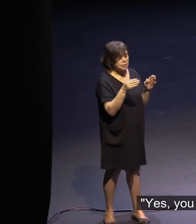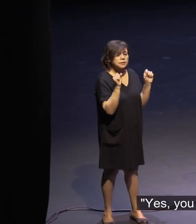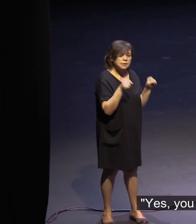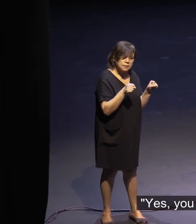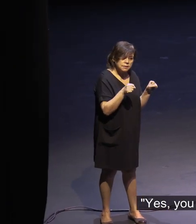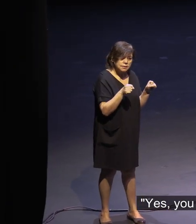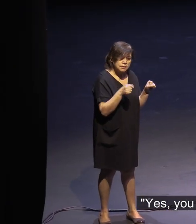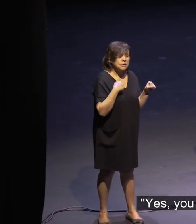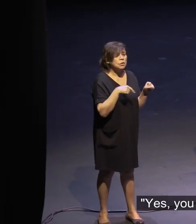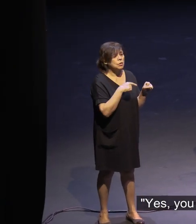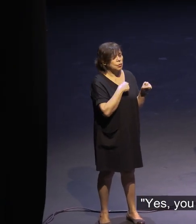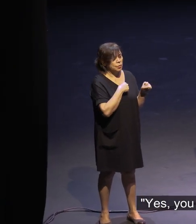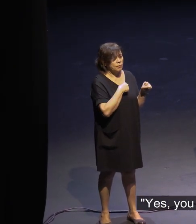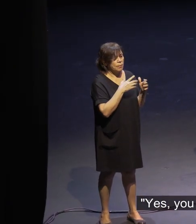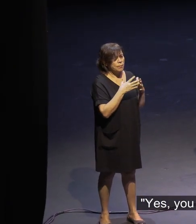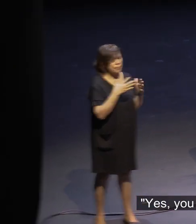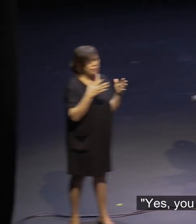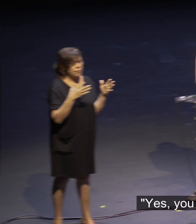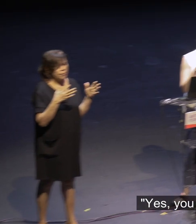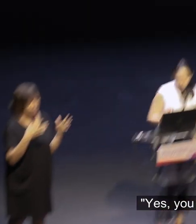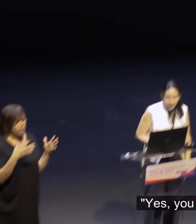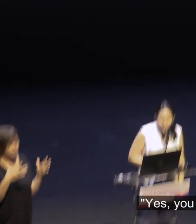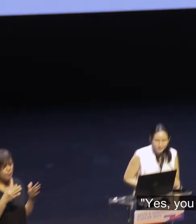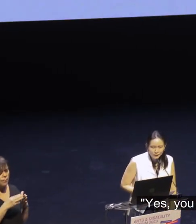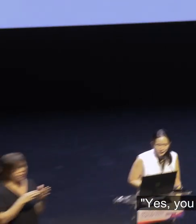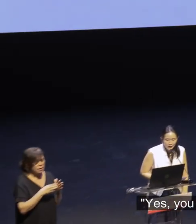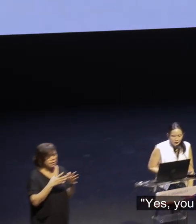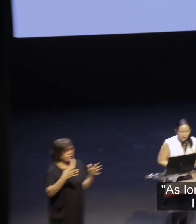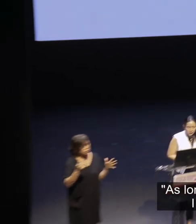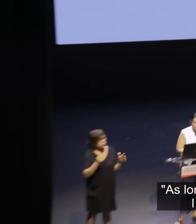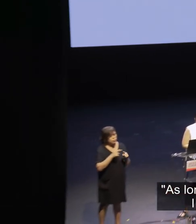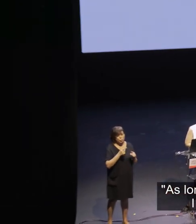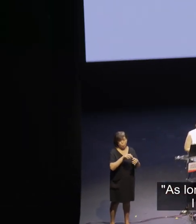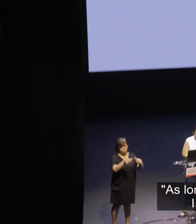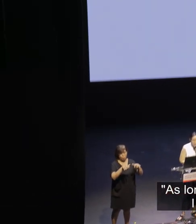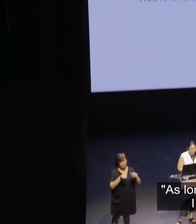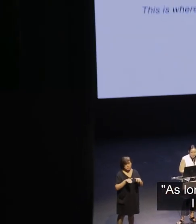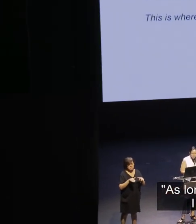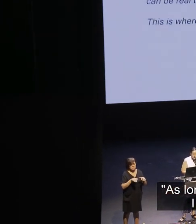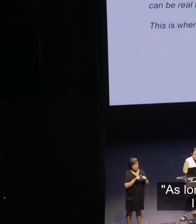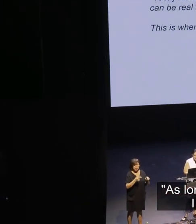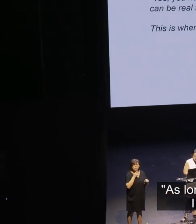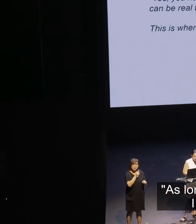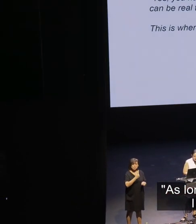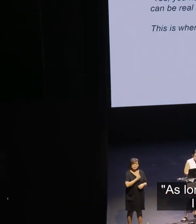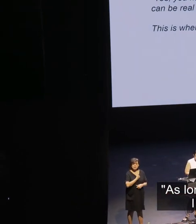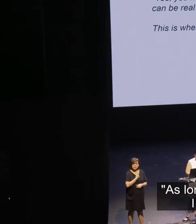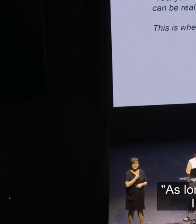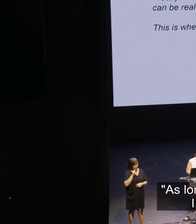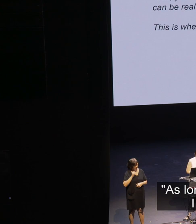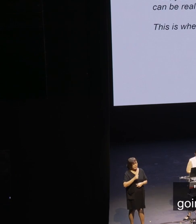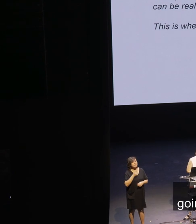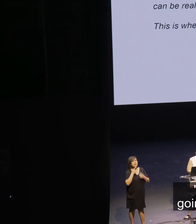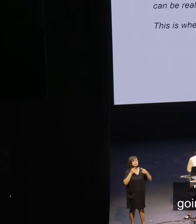Yes, you have a million dreams to the audience, and so do I. As long as I can be real to myself, I can achieve